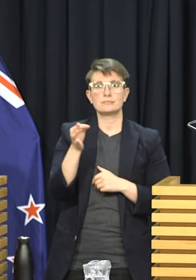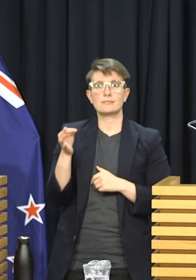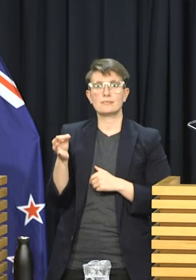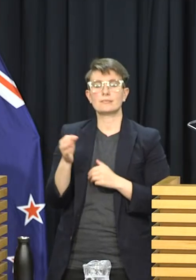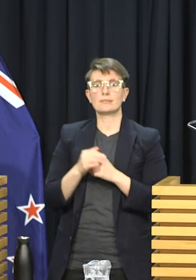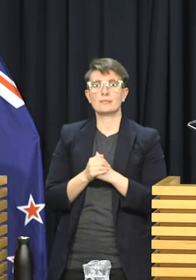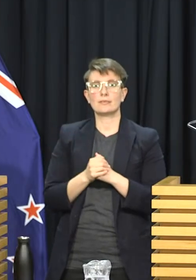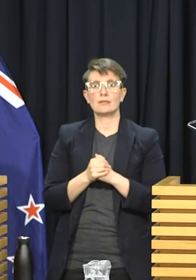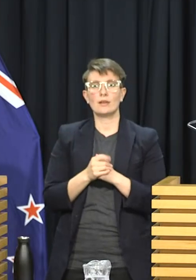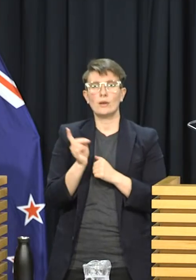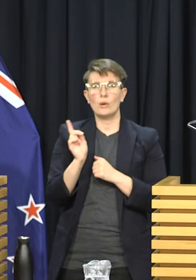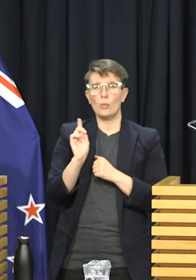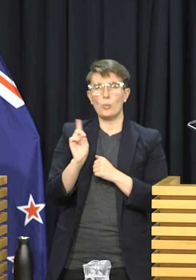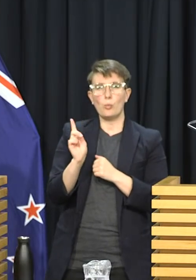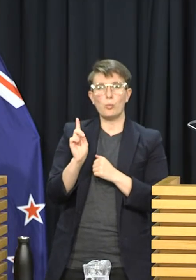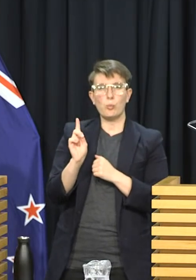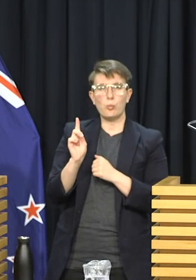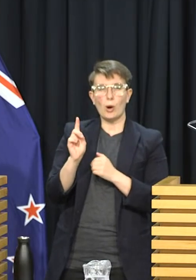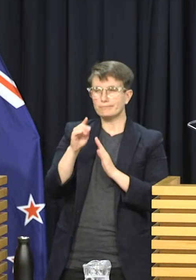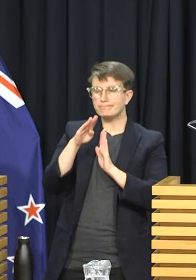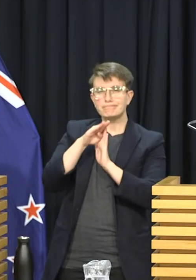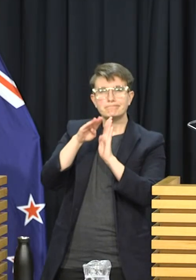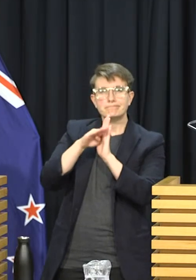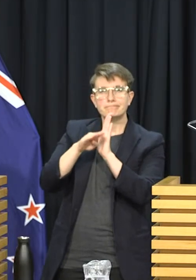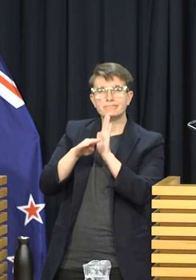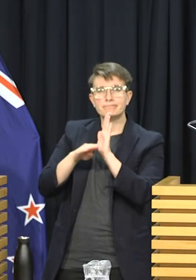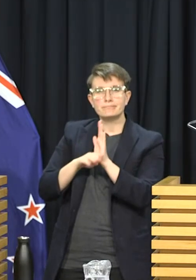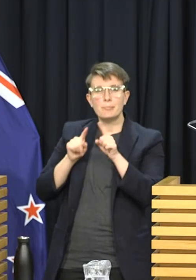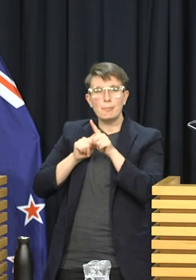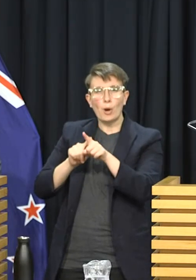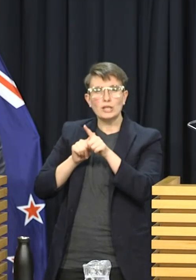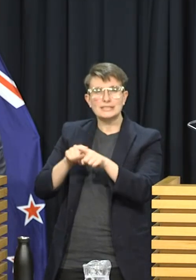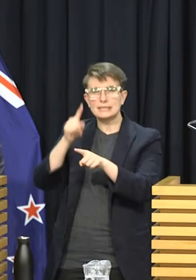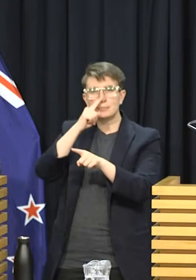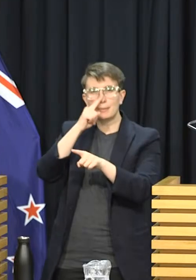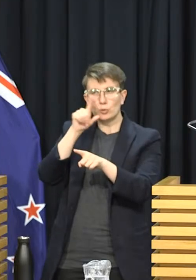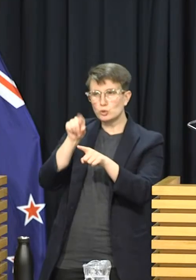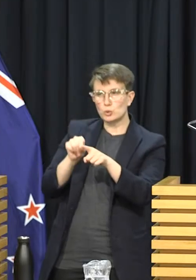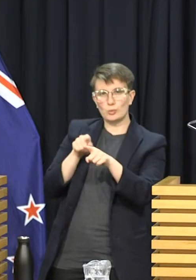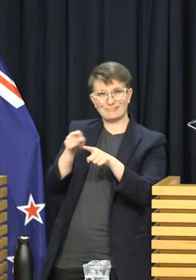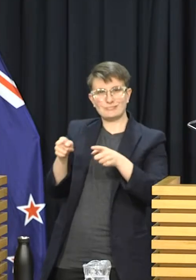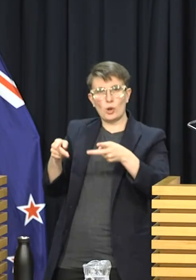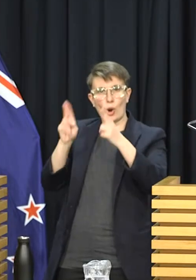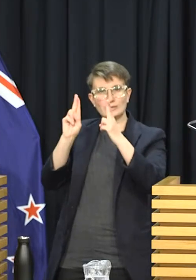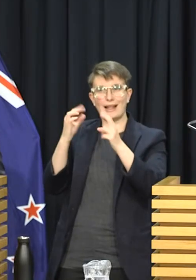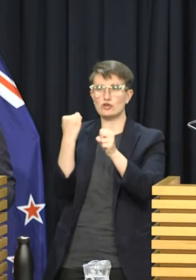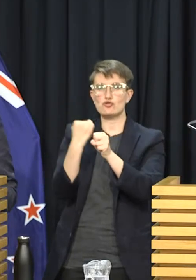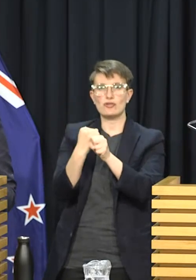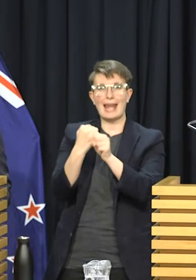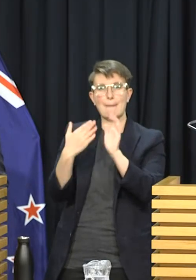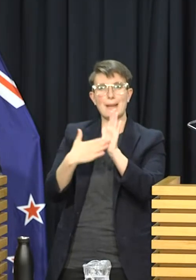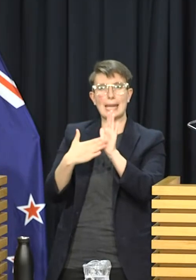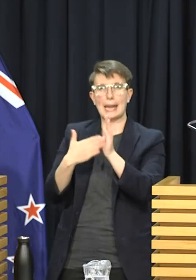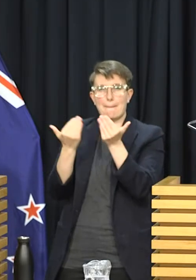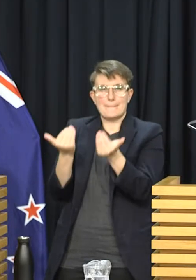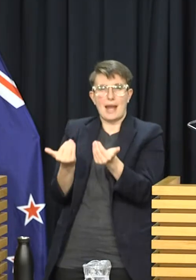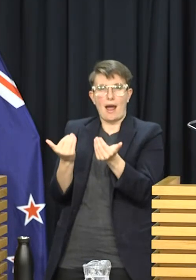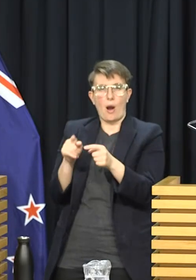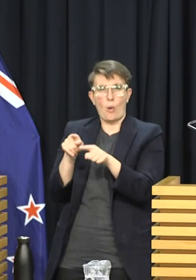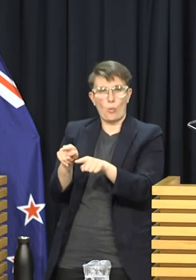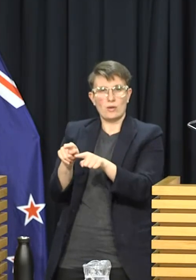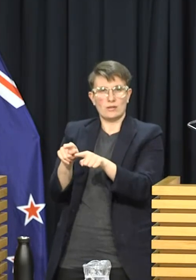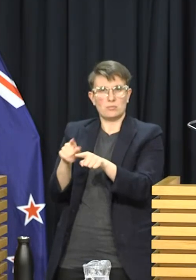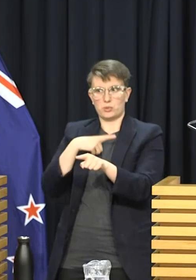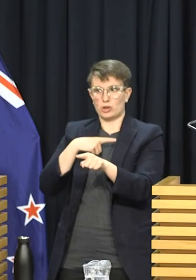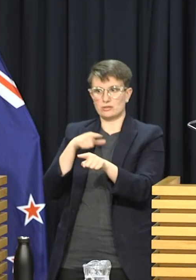Grand Millennium now that this case has emerged from it? So obviously there's a contact tracing process that goes on within